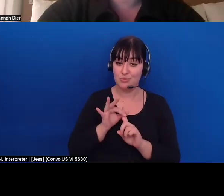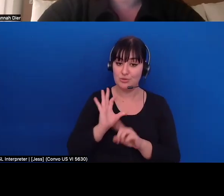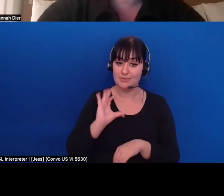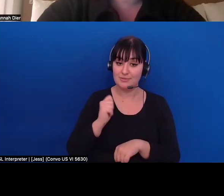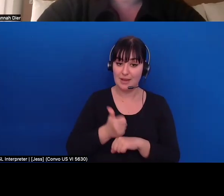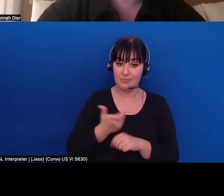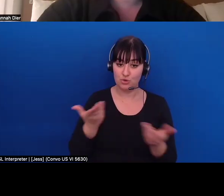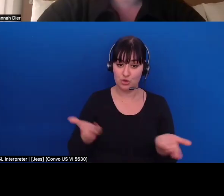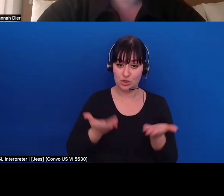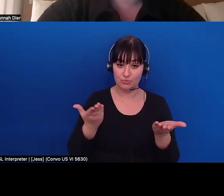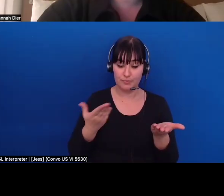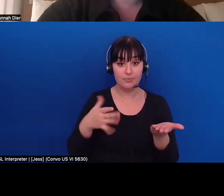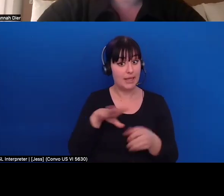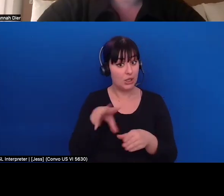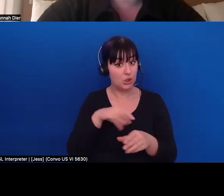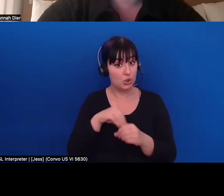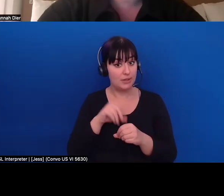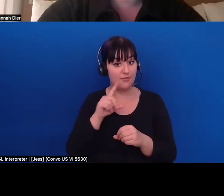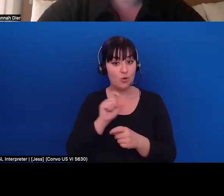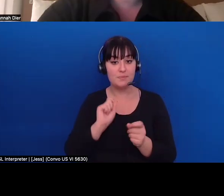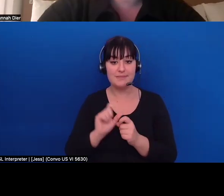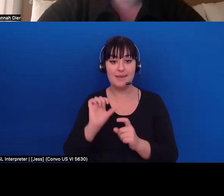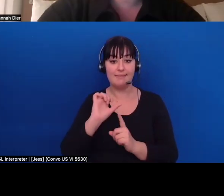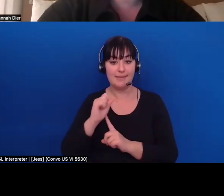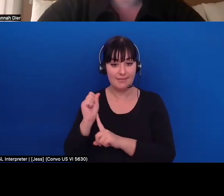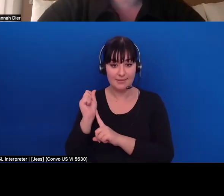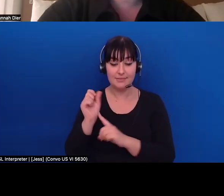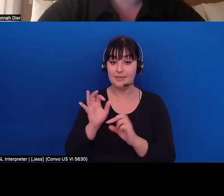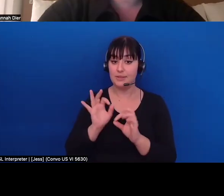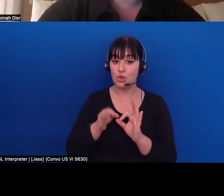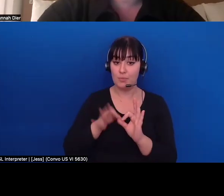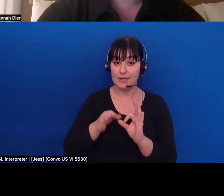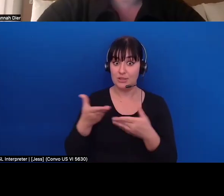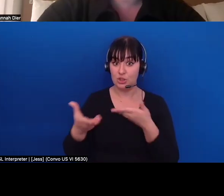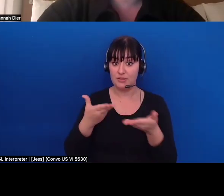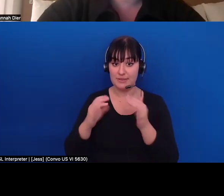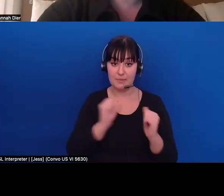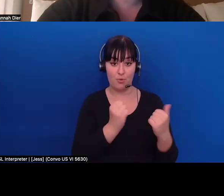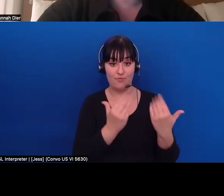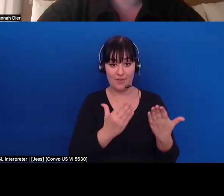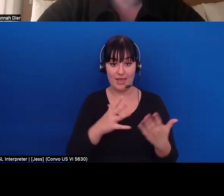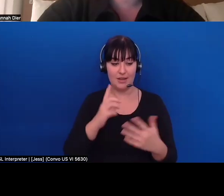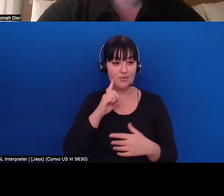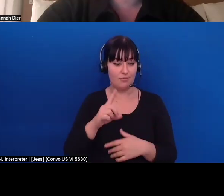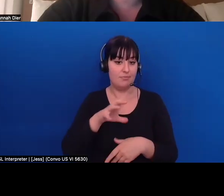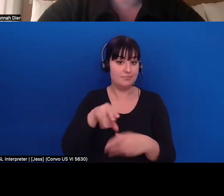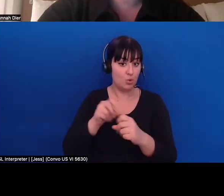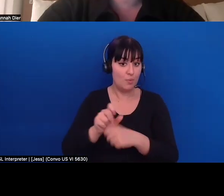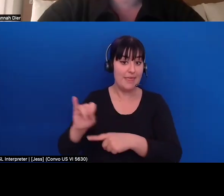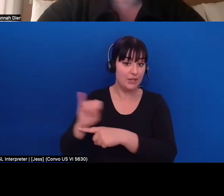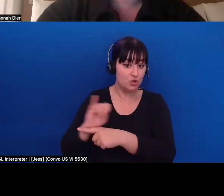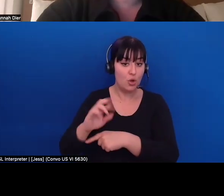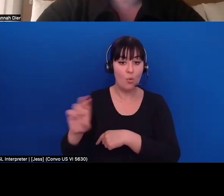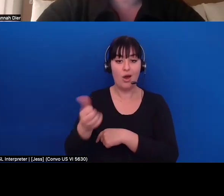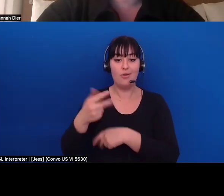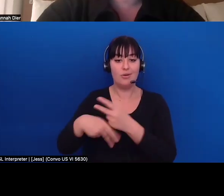established here, including in certain settings, interpretation services provided as part of an internship or other practicum.